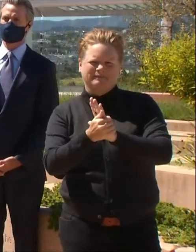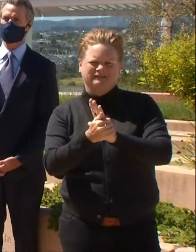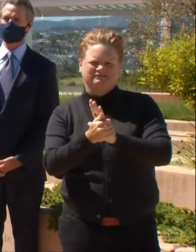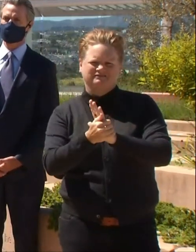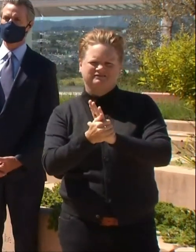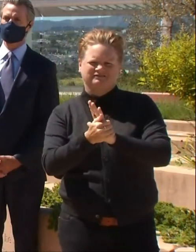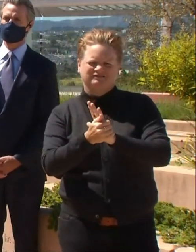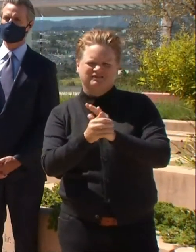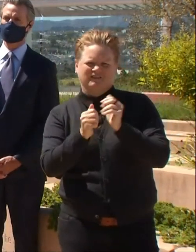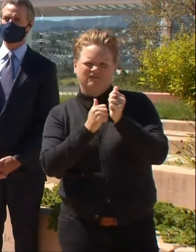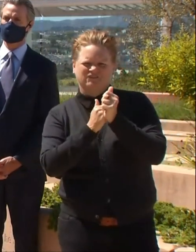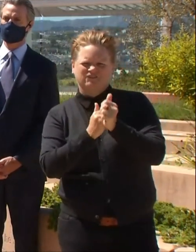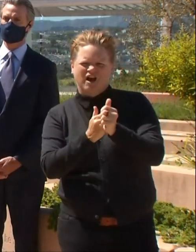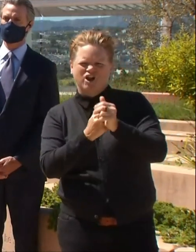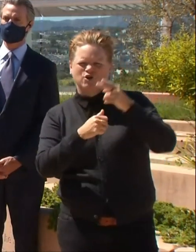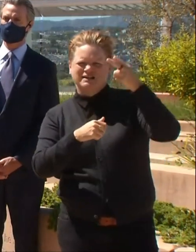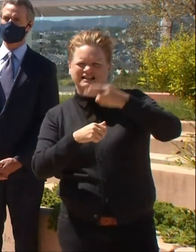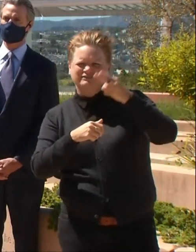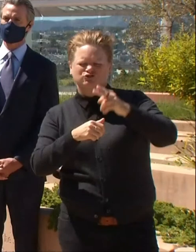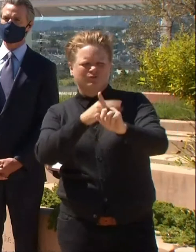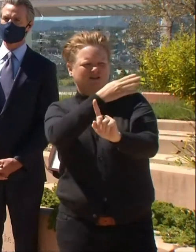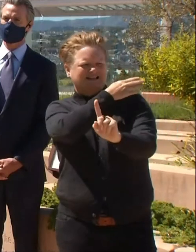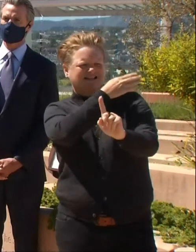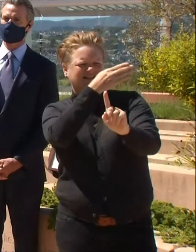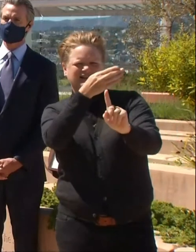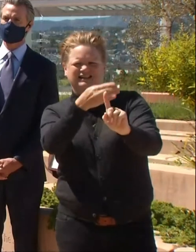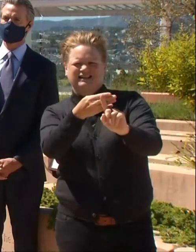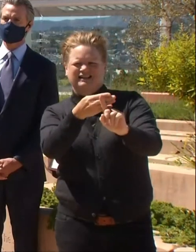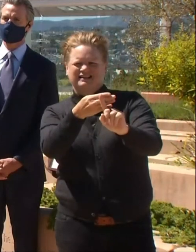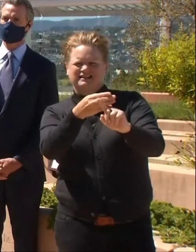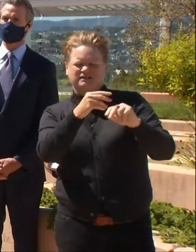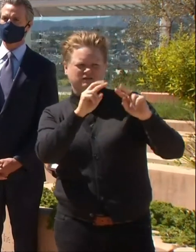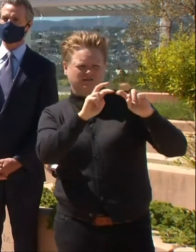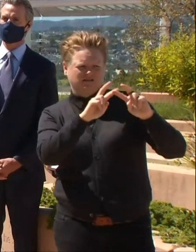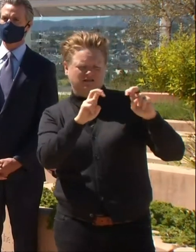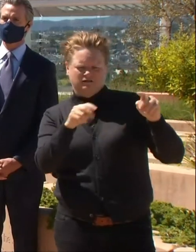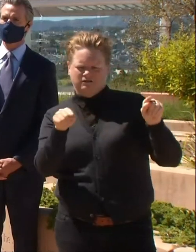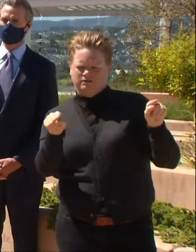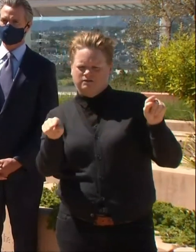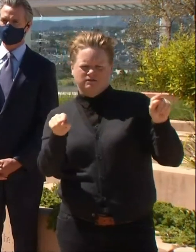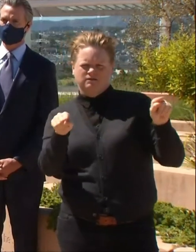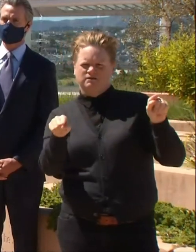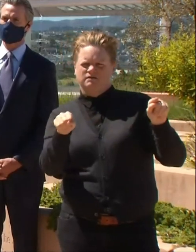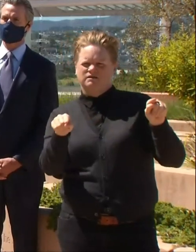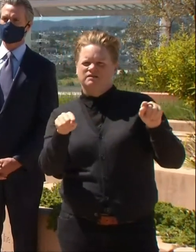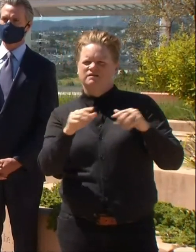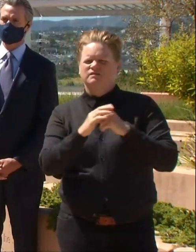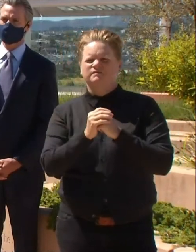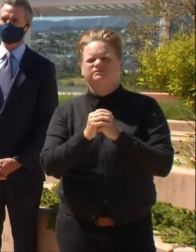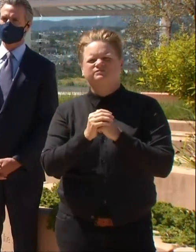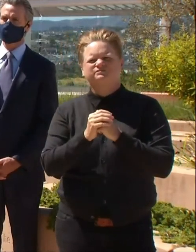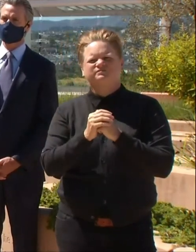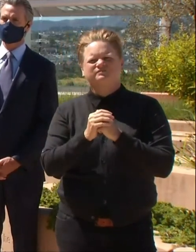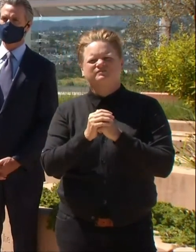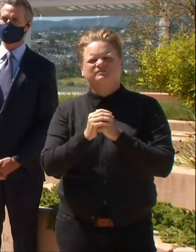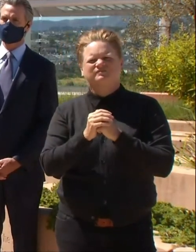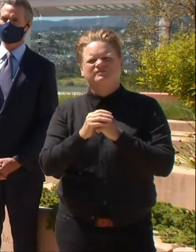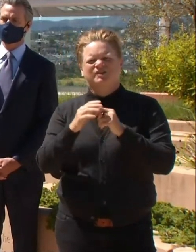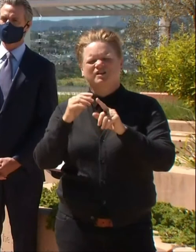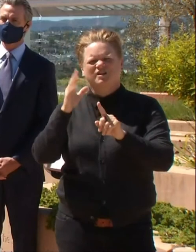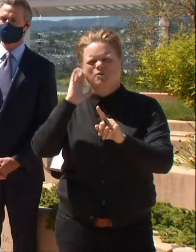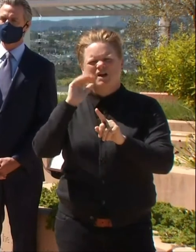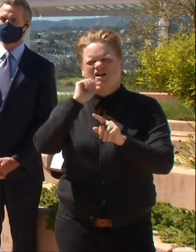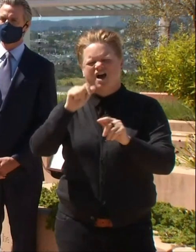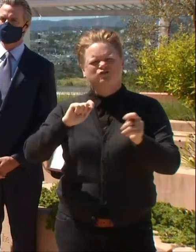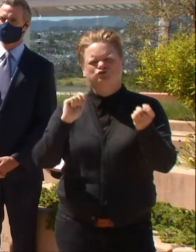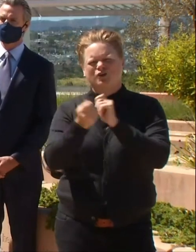larger lens of what's right for this country, and won't be doing anything to upend what are effective common sense laws. I just wanted to say one more